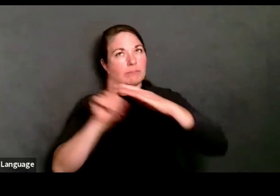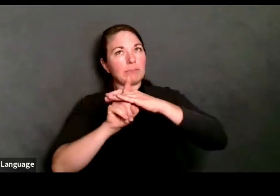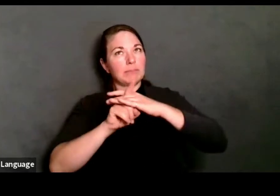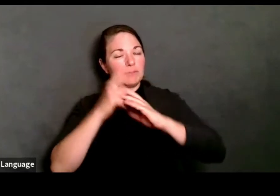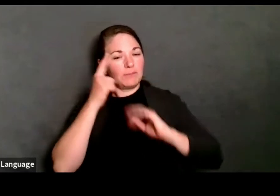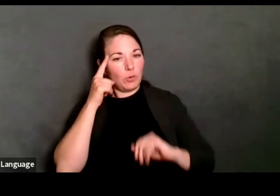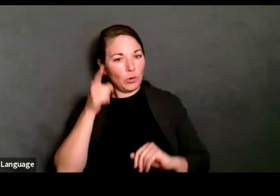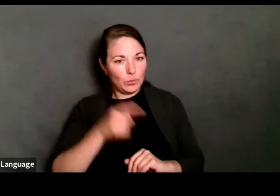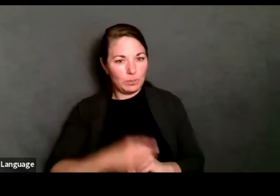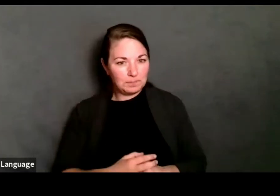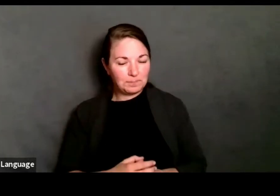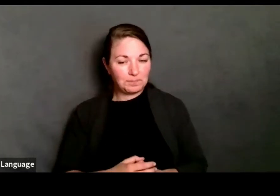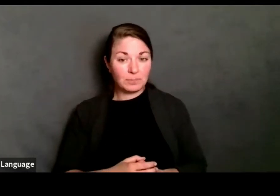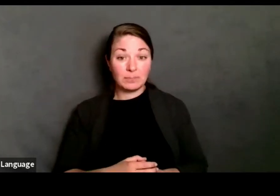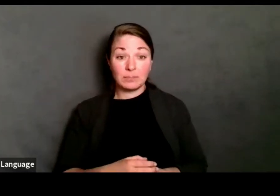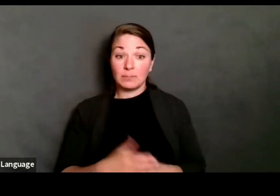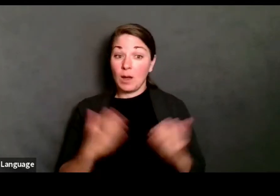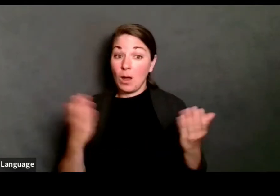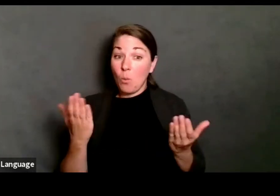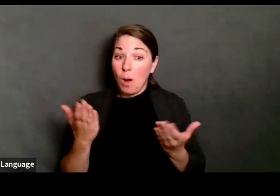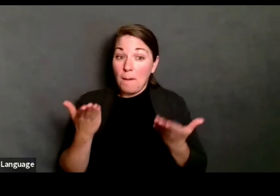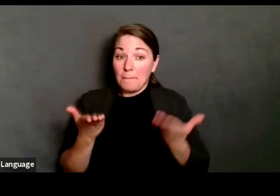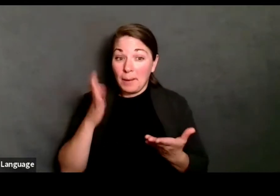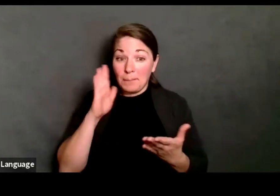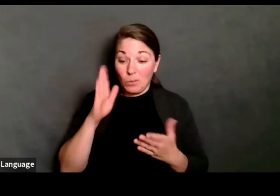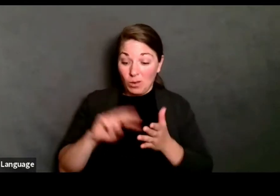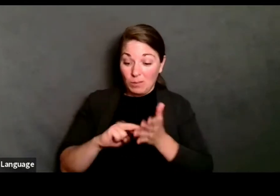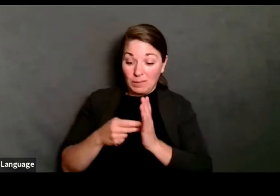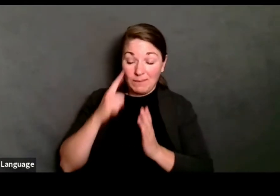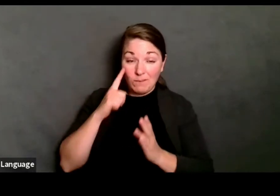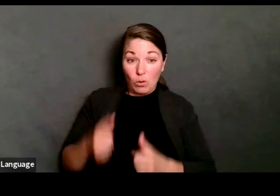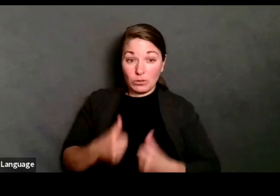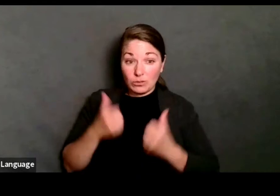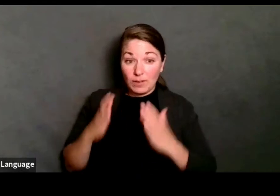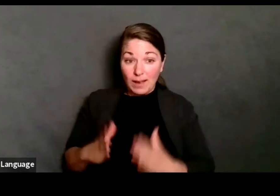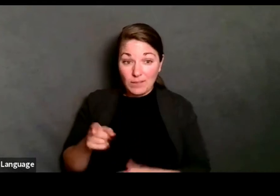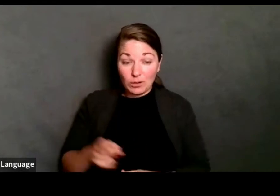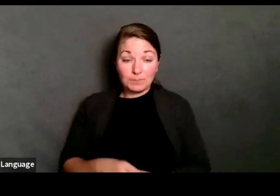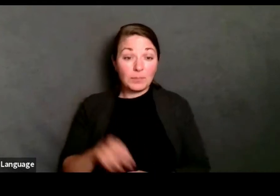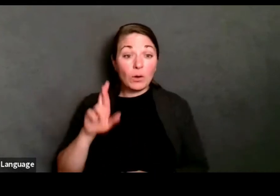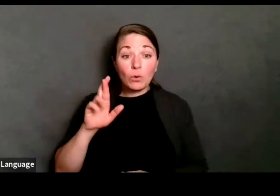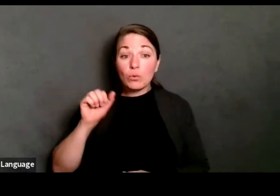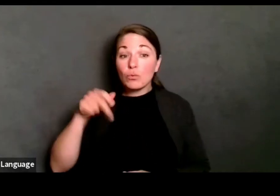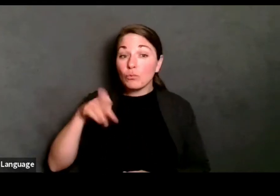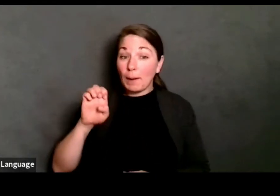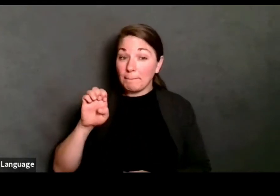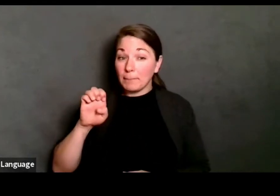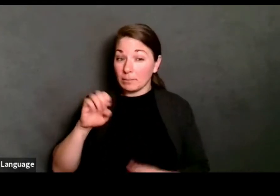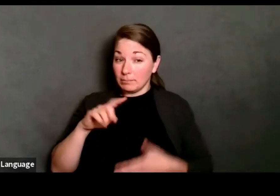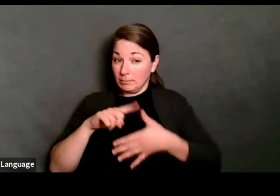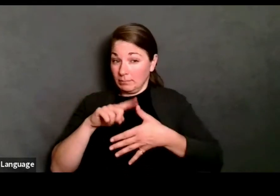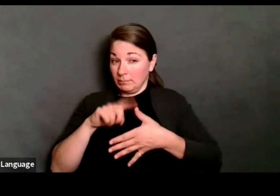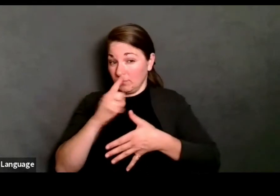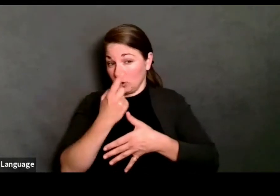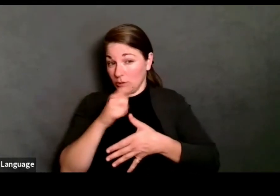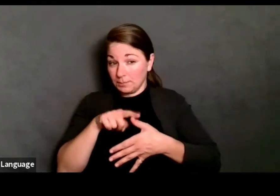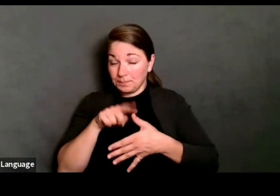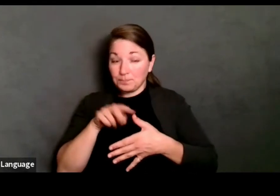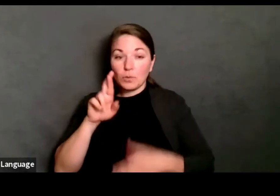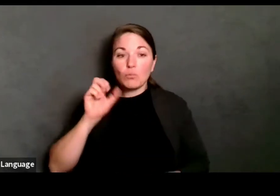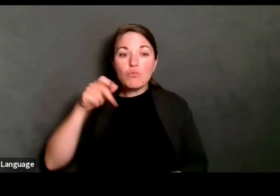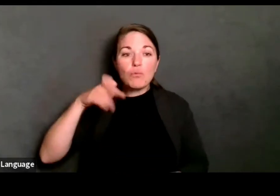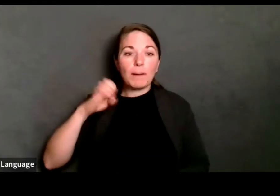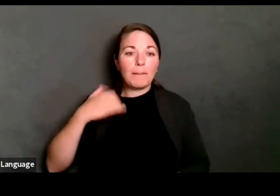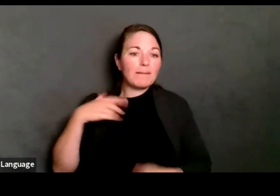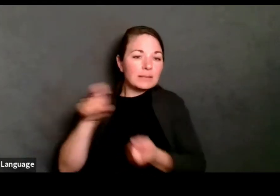in your mind, and what might that mean for survivors? Let's start with rape. Rape has specific